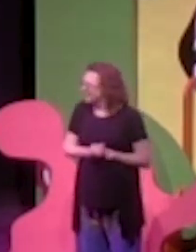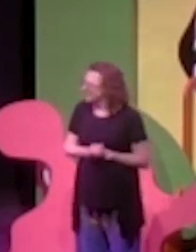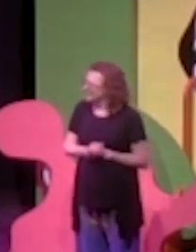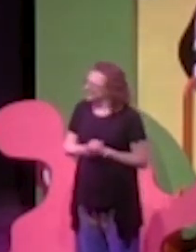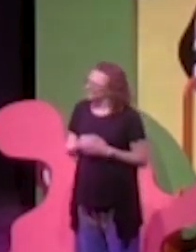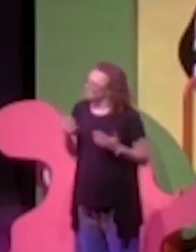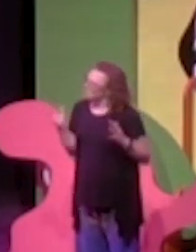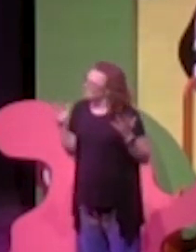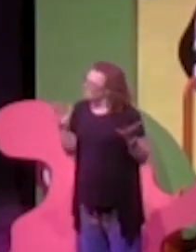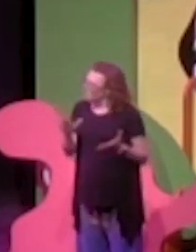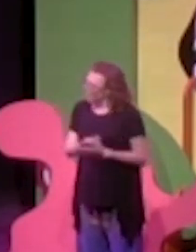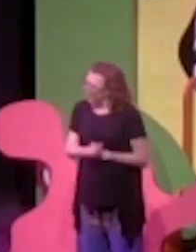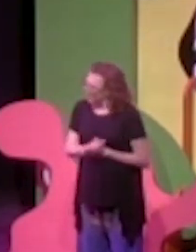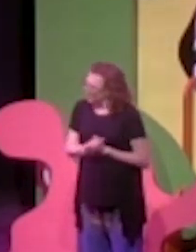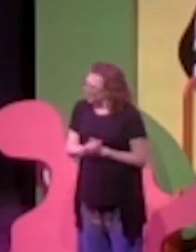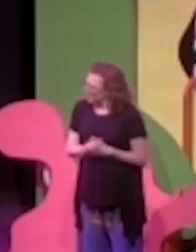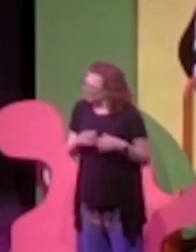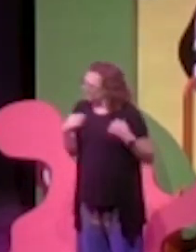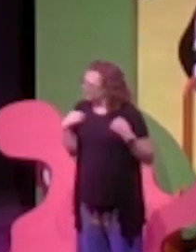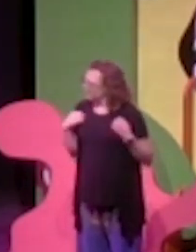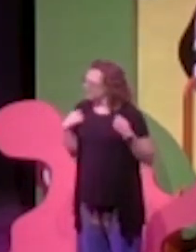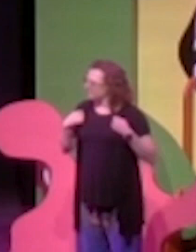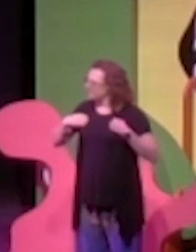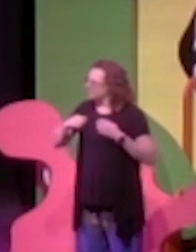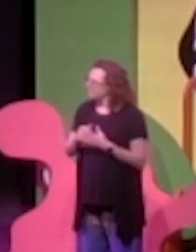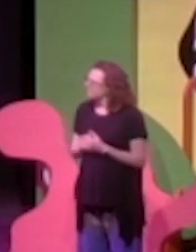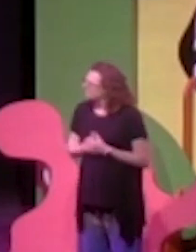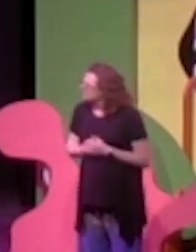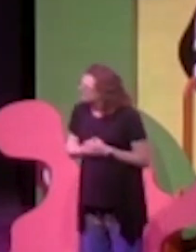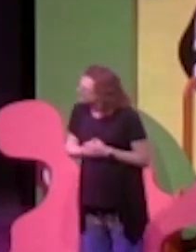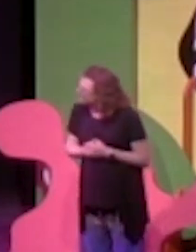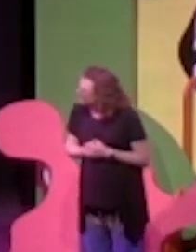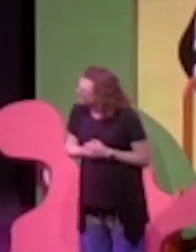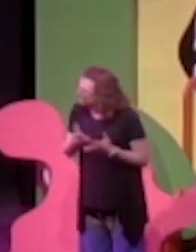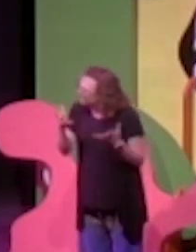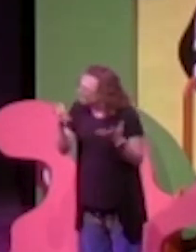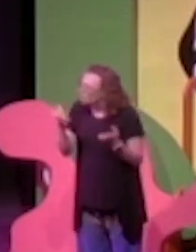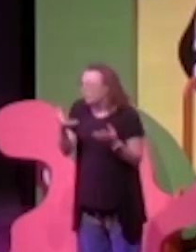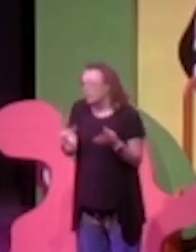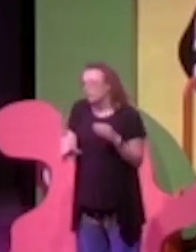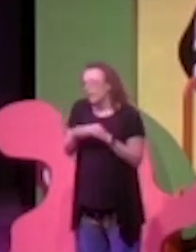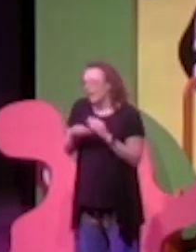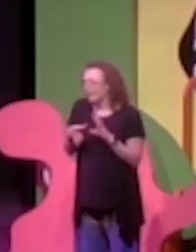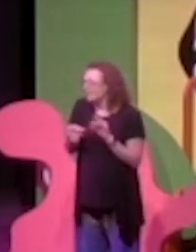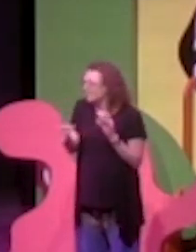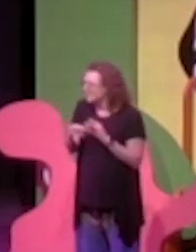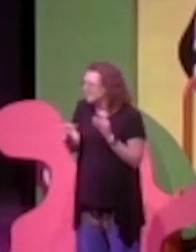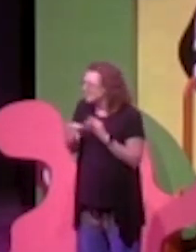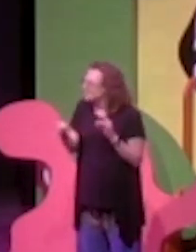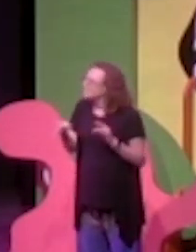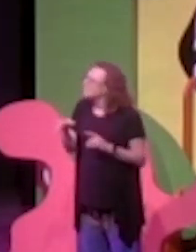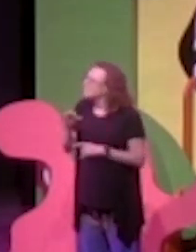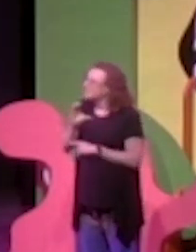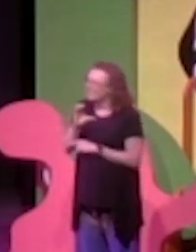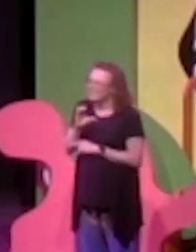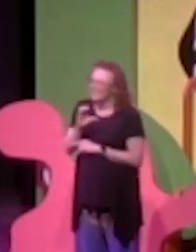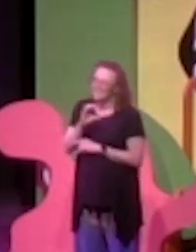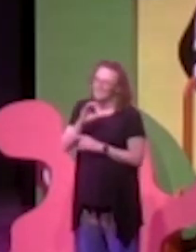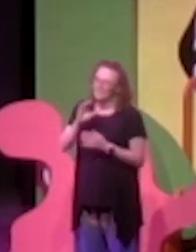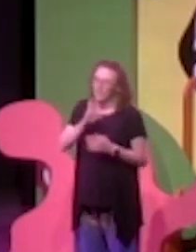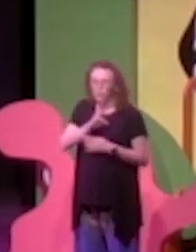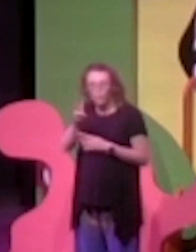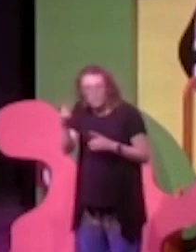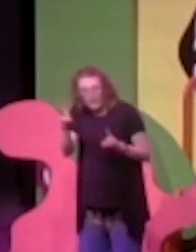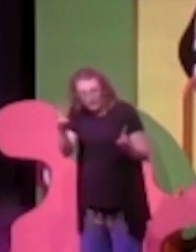gonna create the pathway. We spend 5 hours almost every month on creating those loopholes through the California Art Council. Policy.